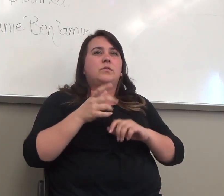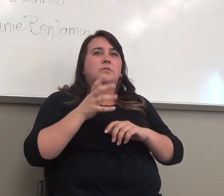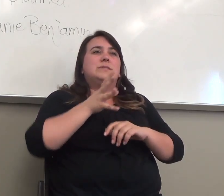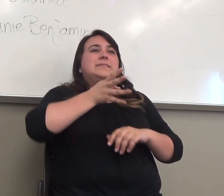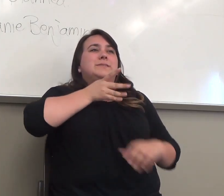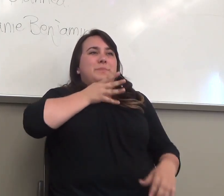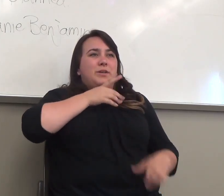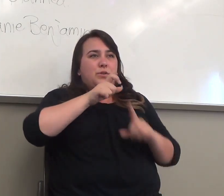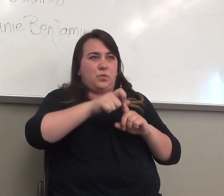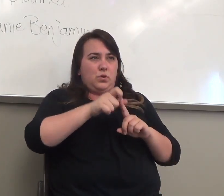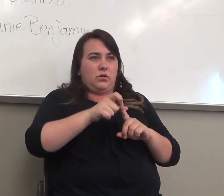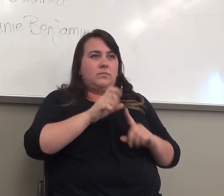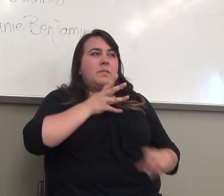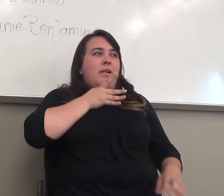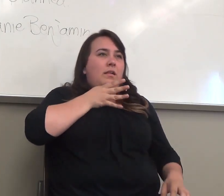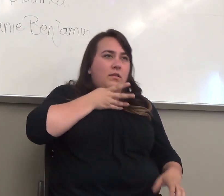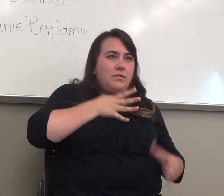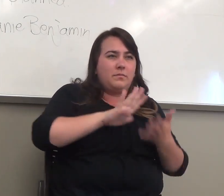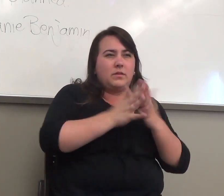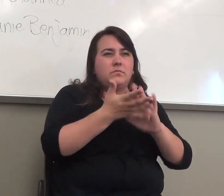word spelled right?